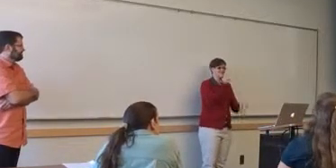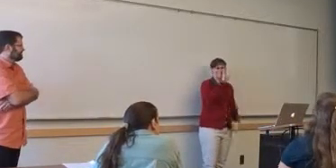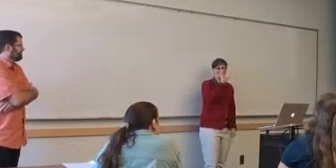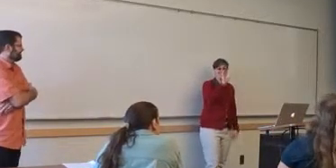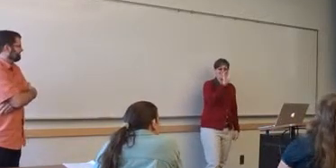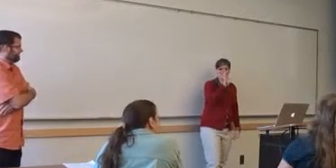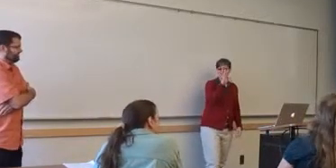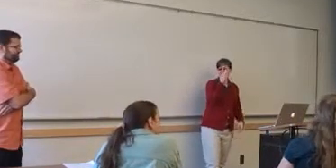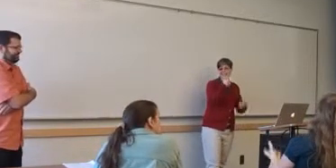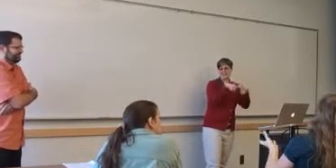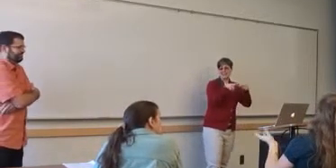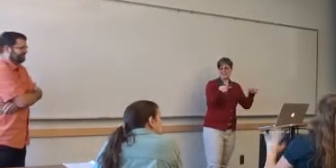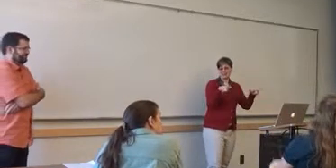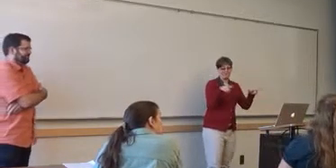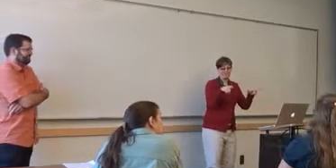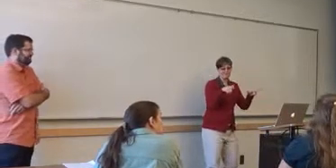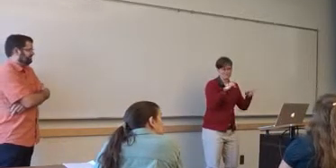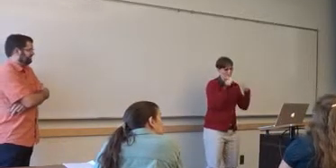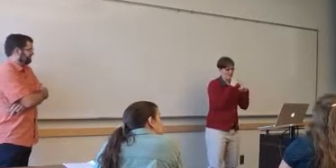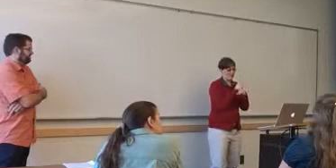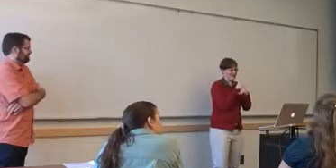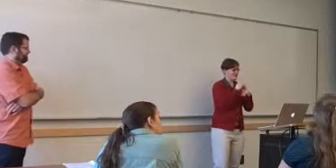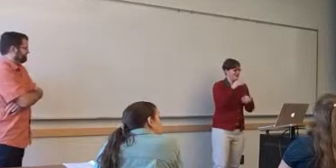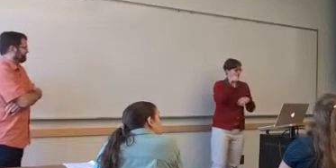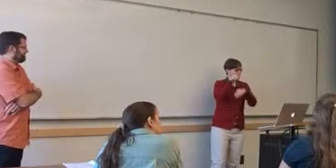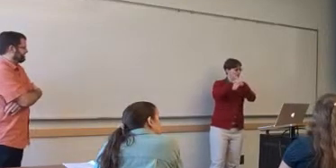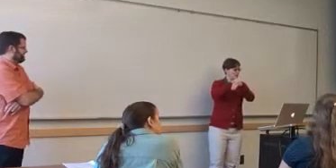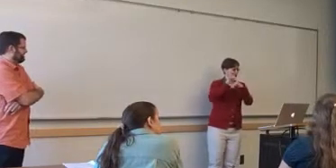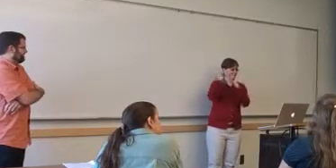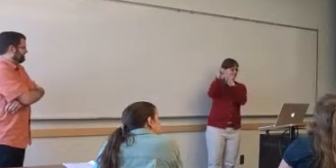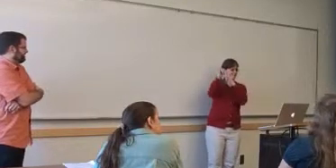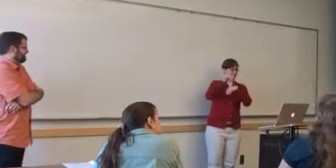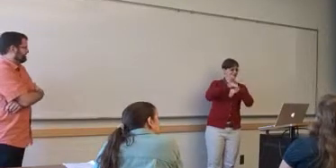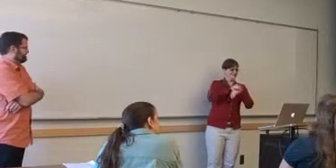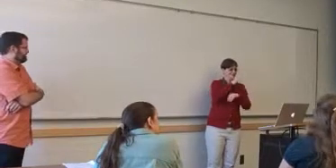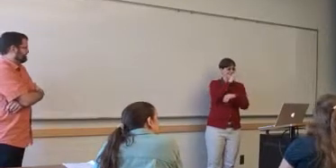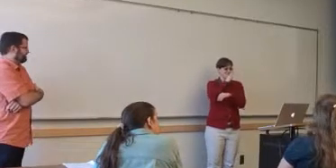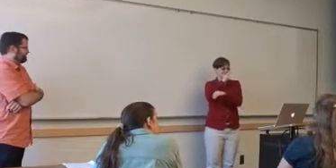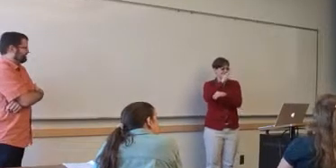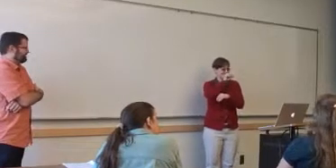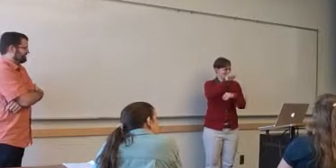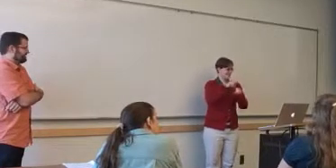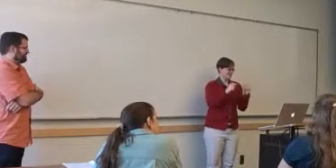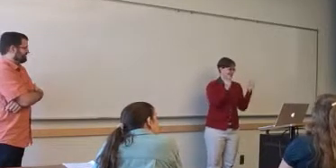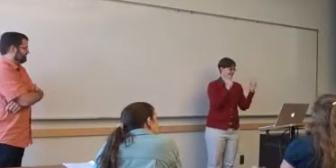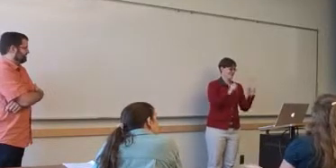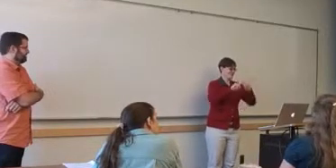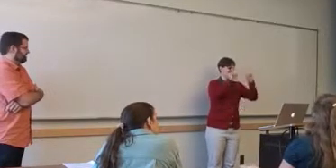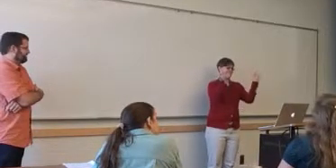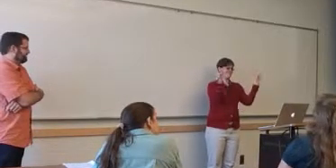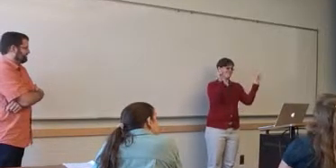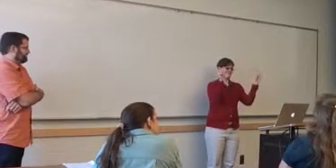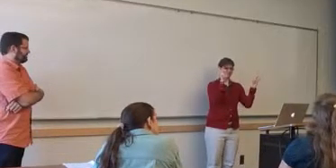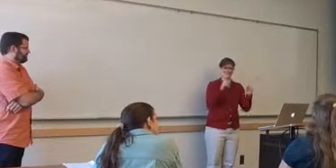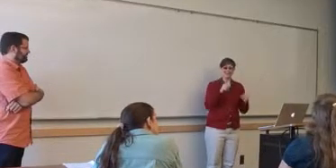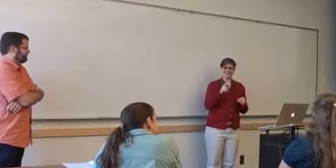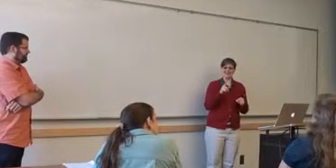The real answer, it is C. It is French. You'd think that it would be British, because, I mean, we speak the same language, but